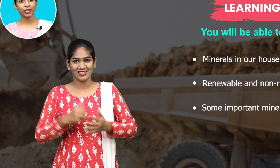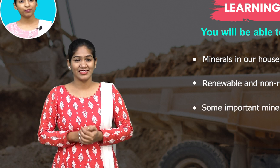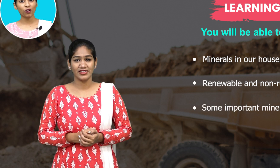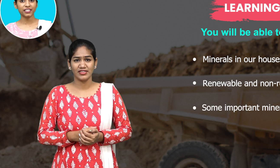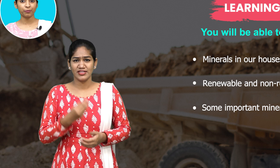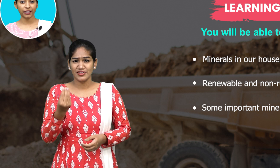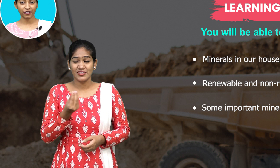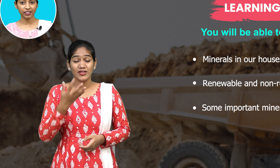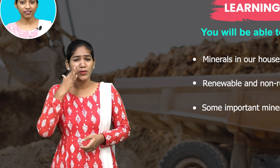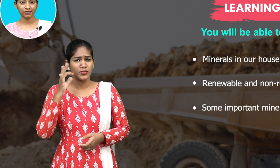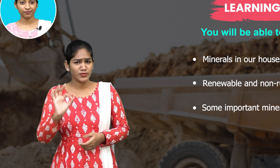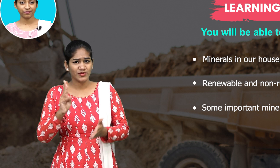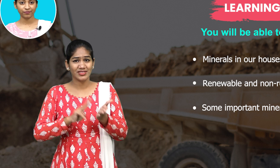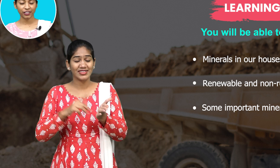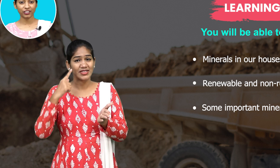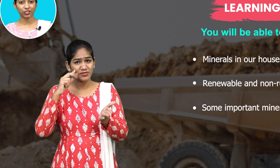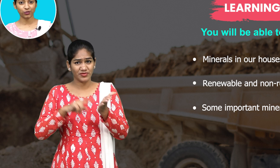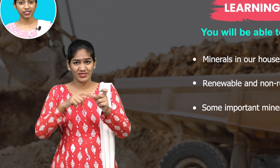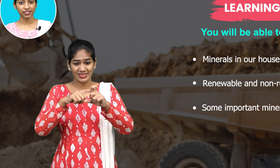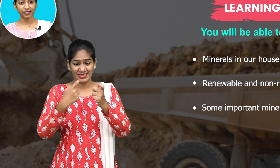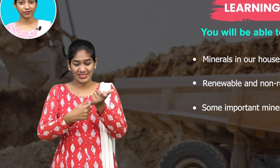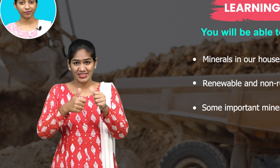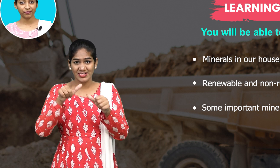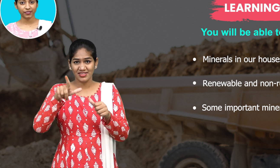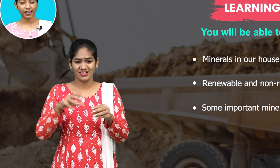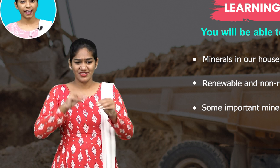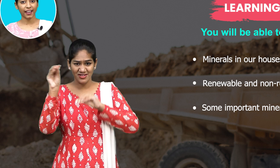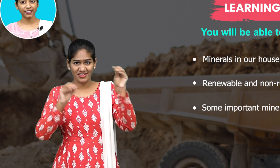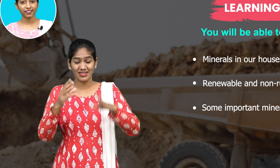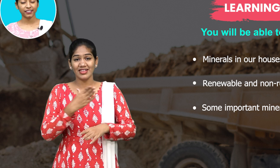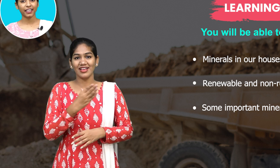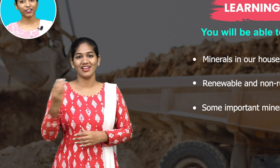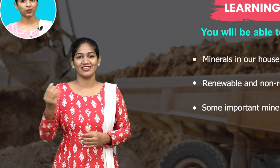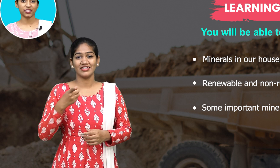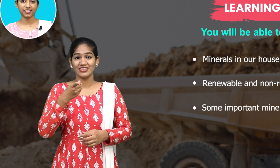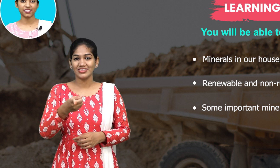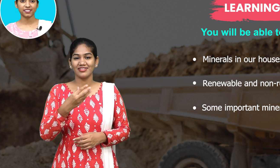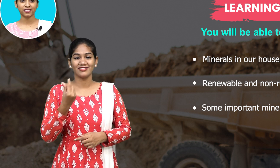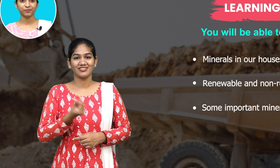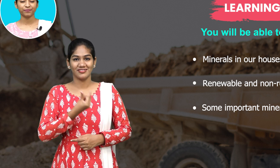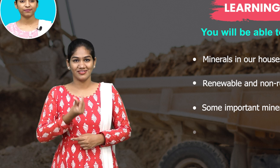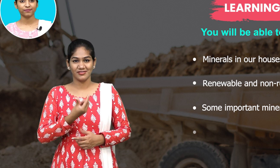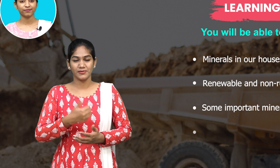some important mineral resources and their uses,